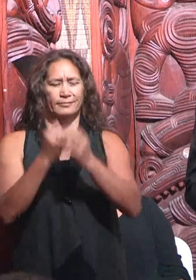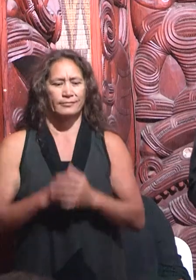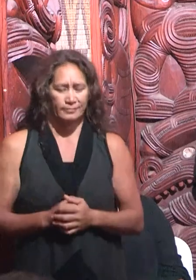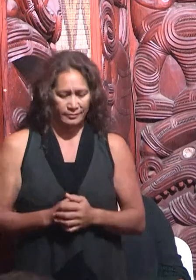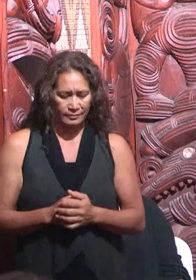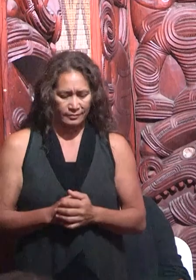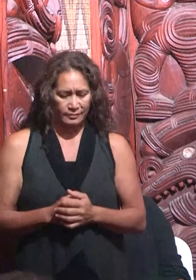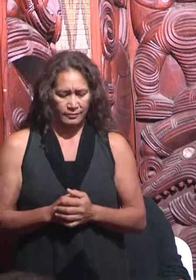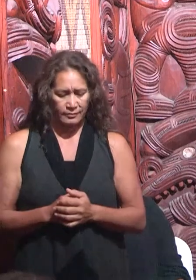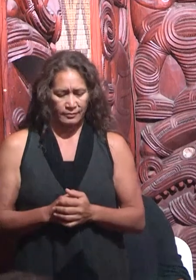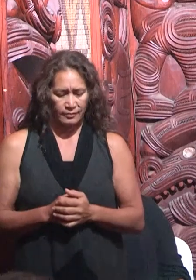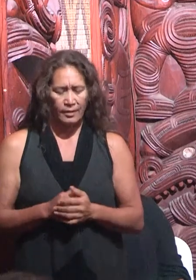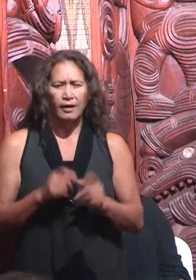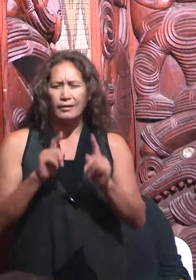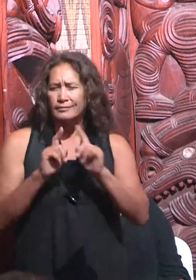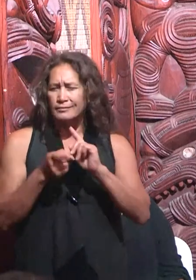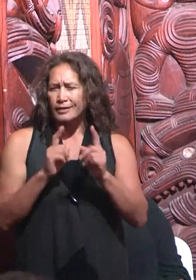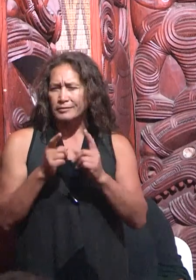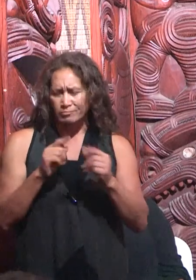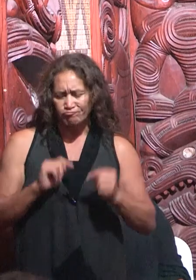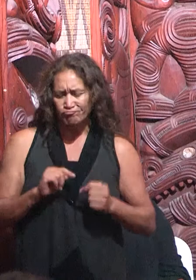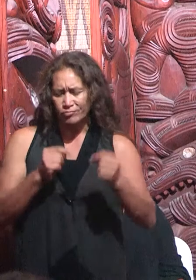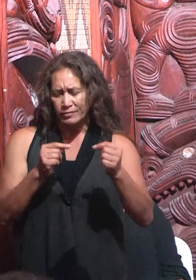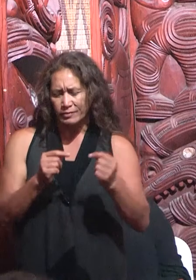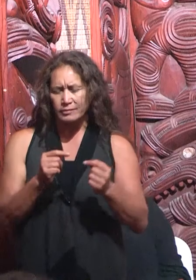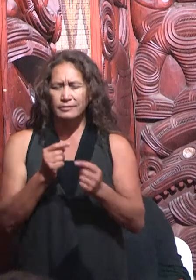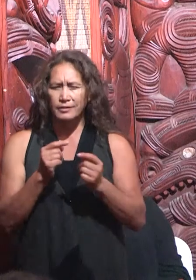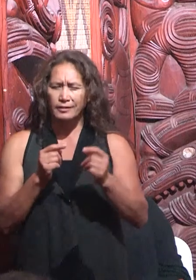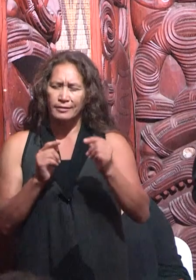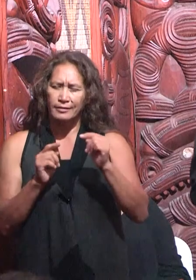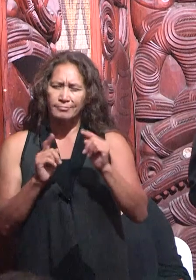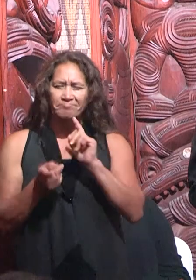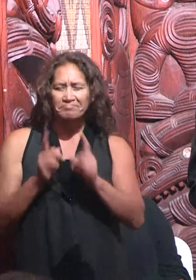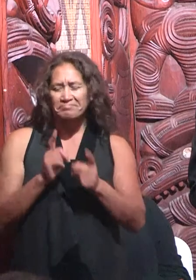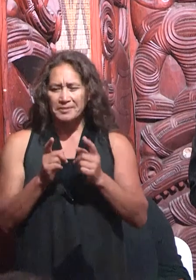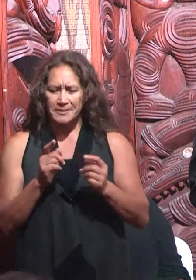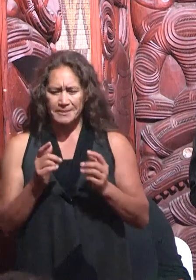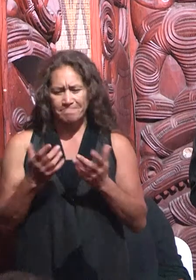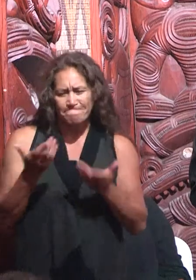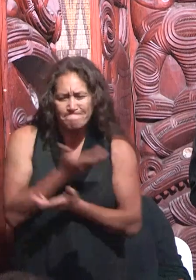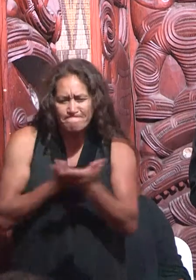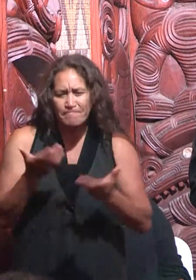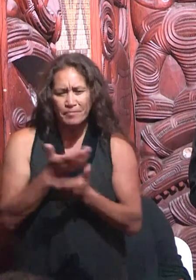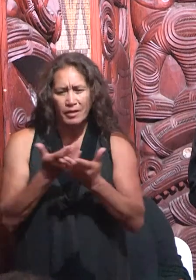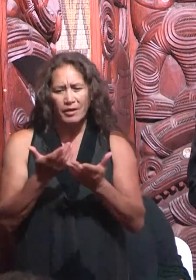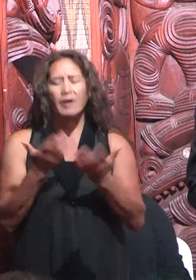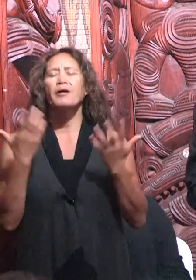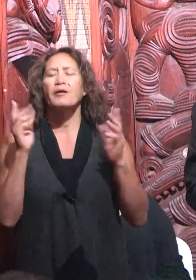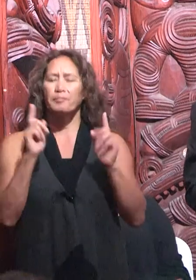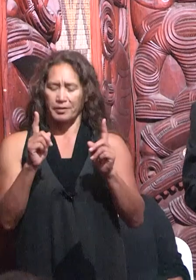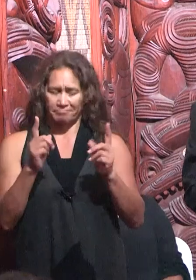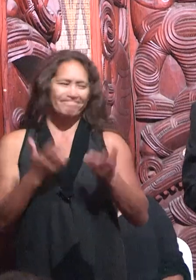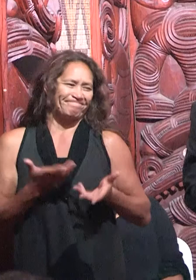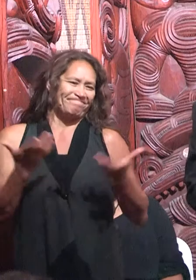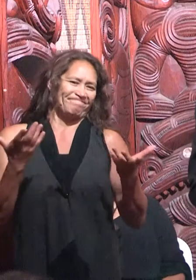conversation, sometimes a bit of conflict, sometimes rambunctious and petulant, but you have to forgive the politicians.